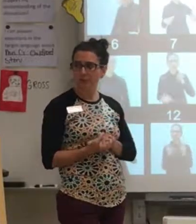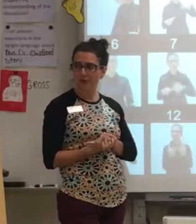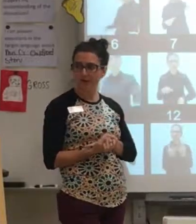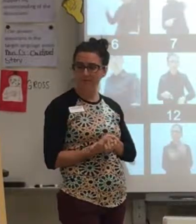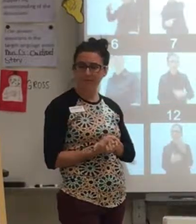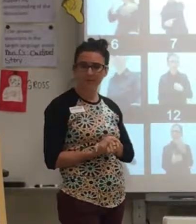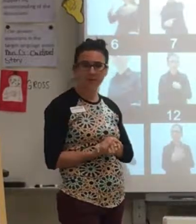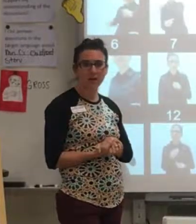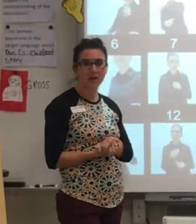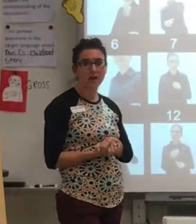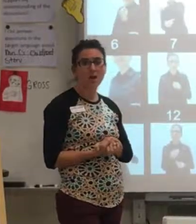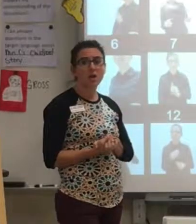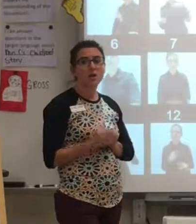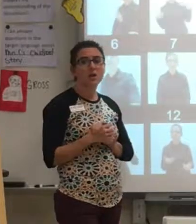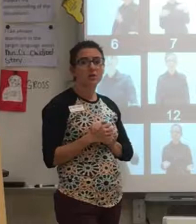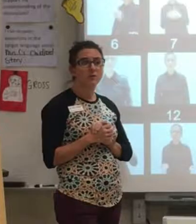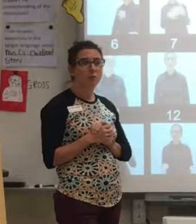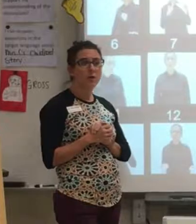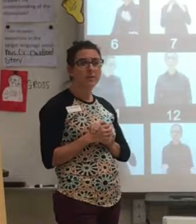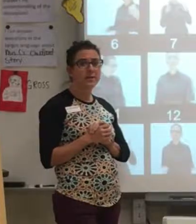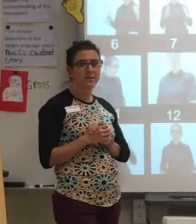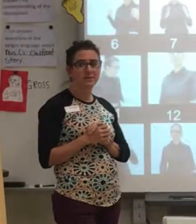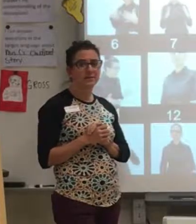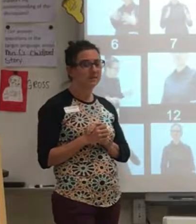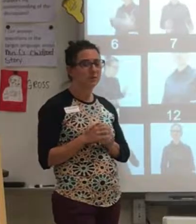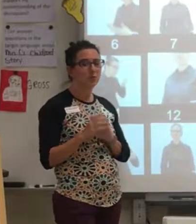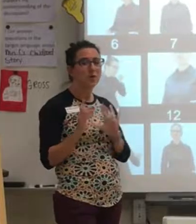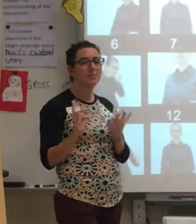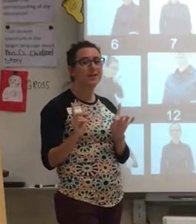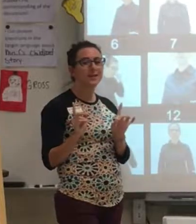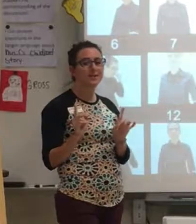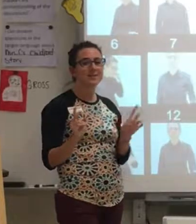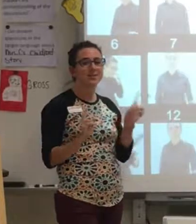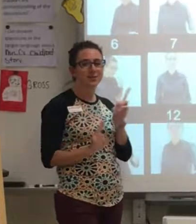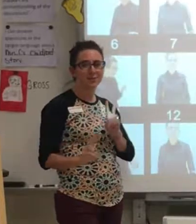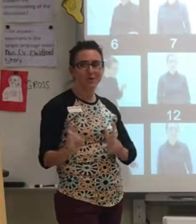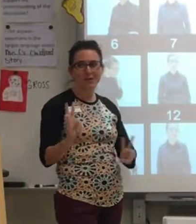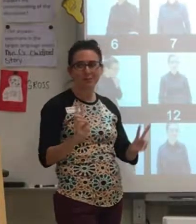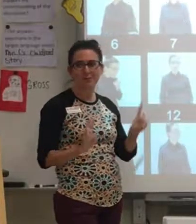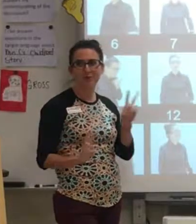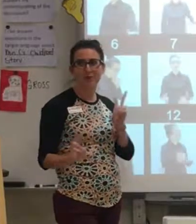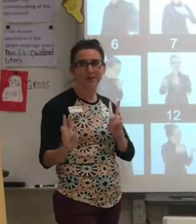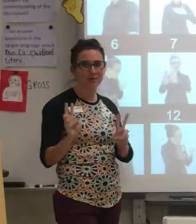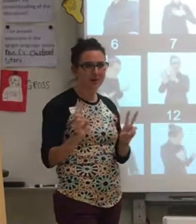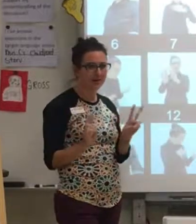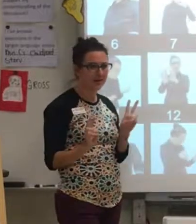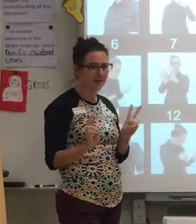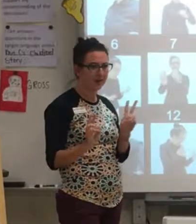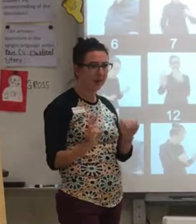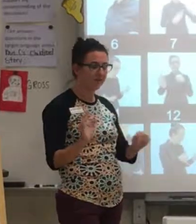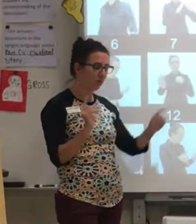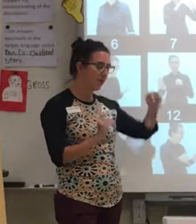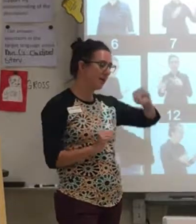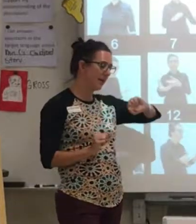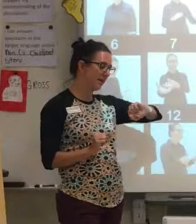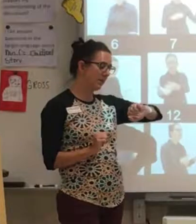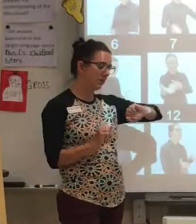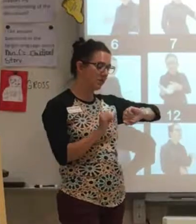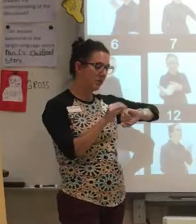Okay? Alright. 1 minute to look around before I say, after 1 minute, then we'll see who